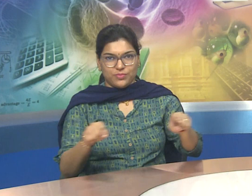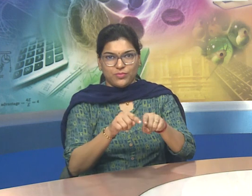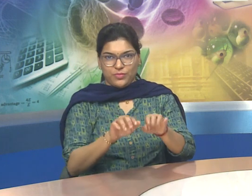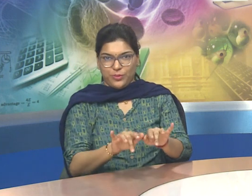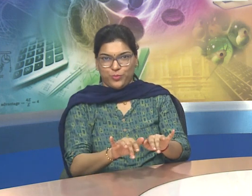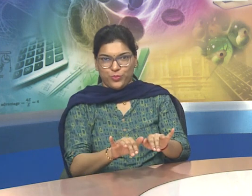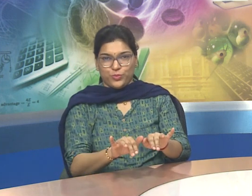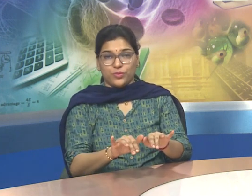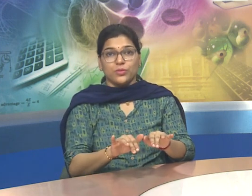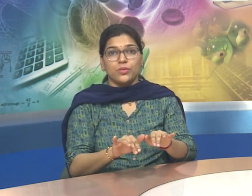Monitor.